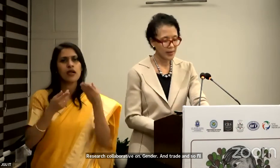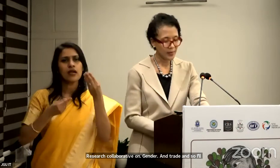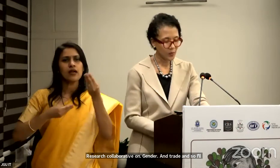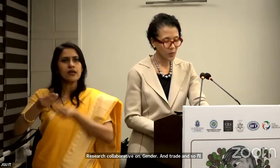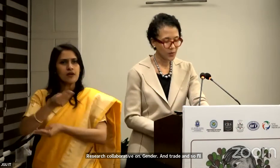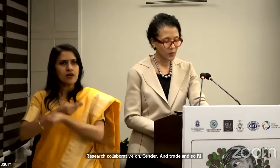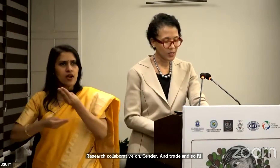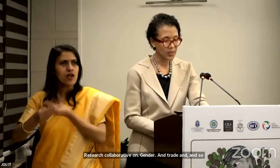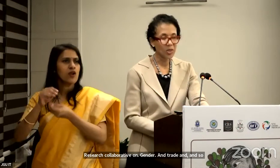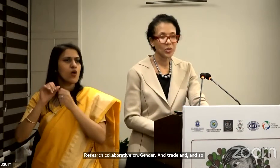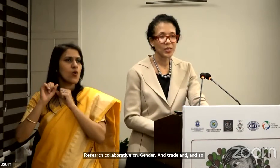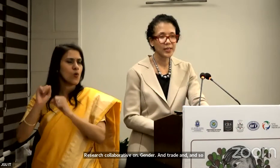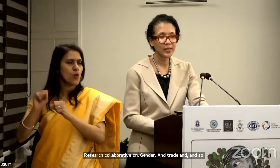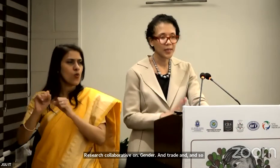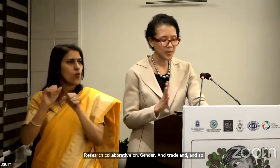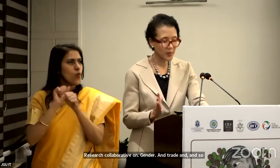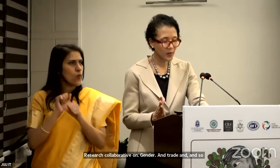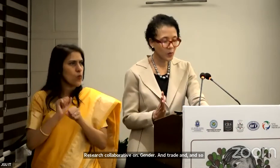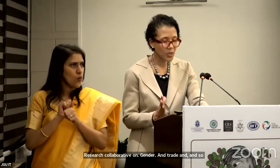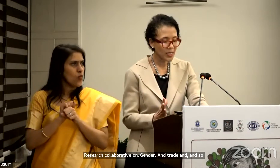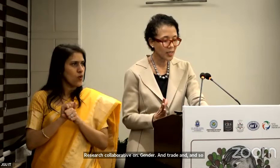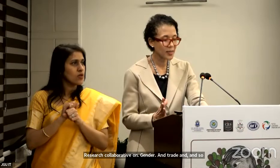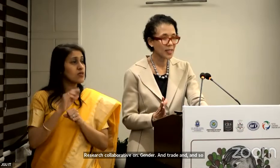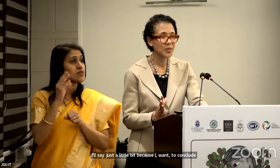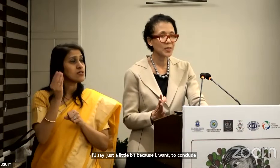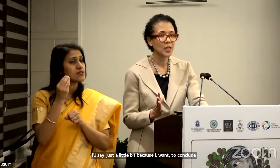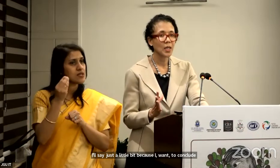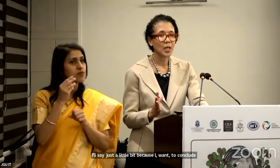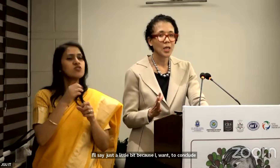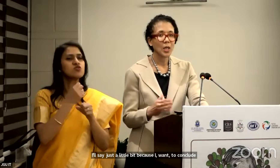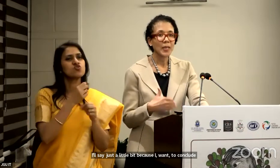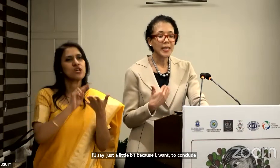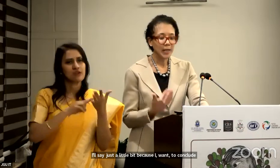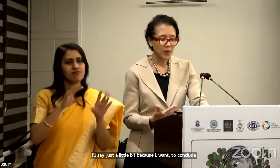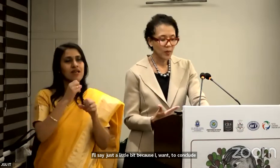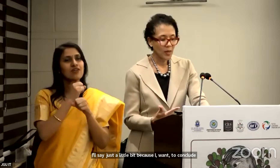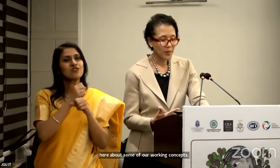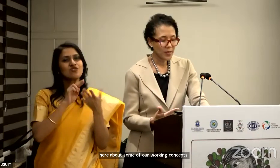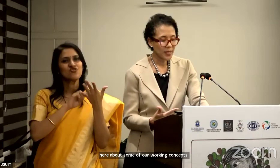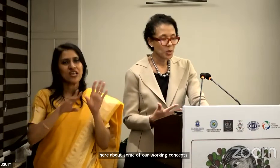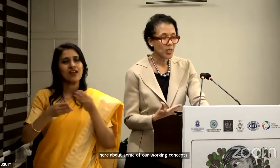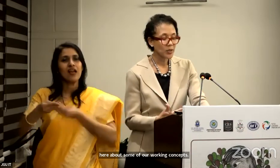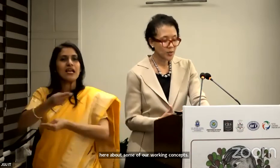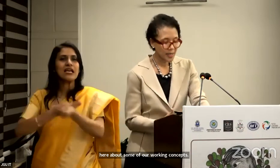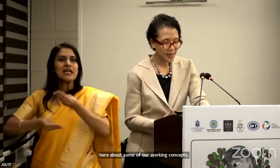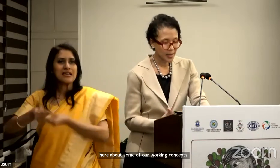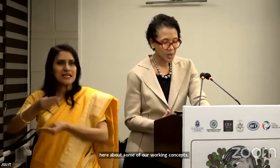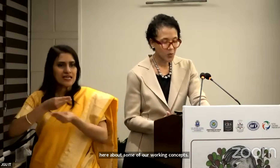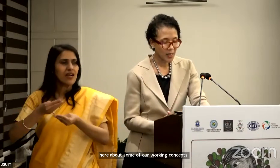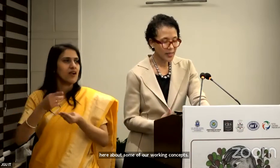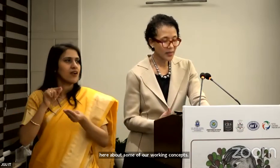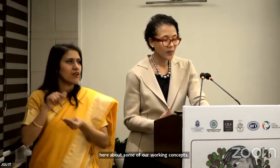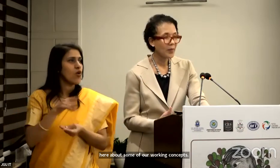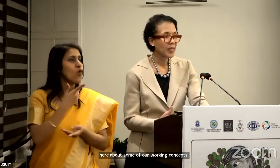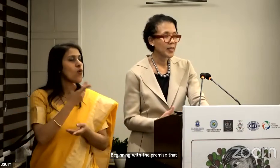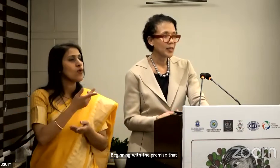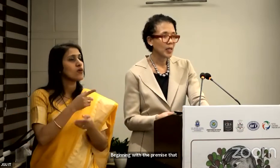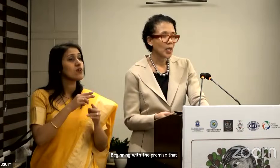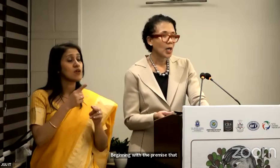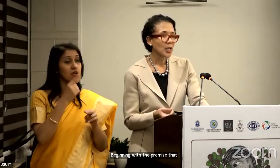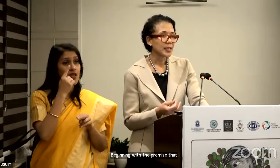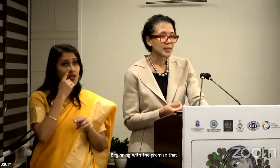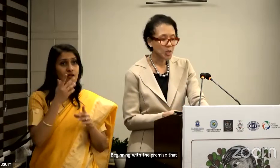I want to conclude here, about some of our working concepts, beginning with the premise that gender, sex, sexuality, and the